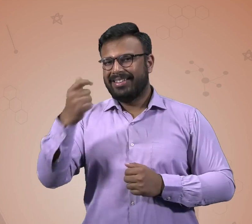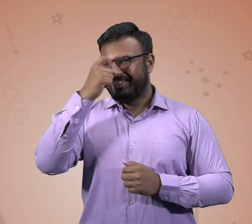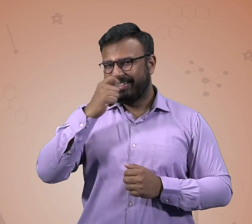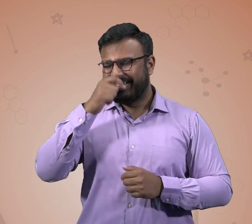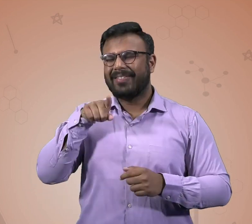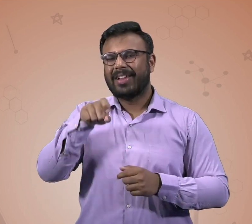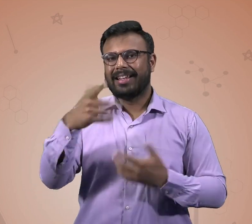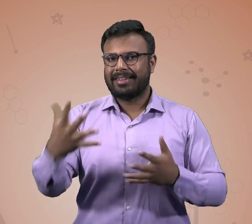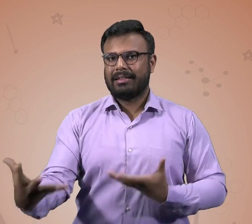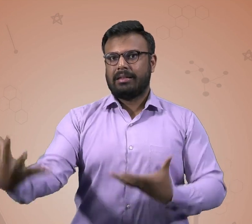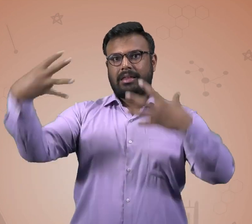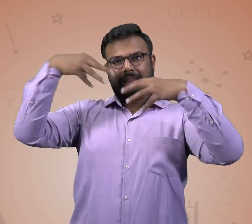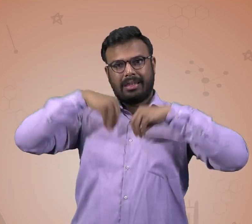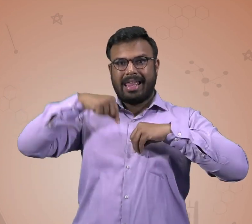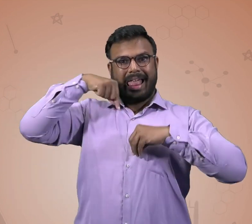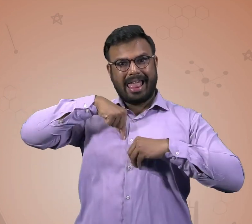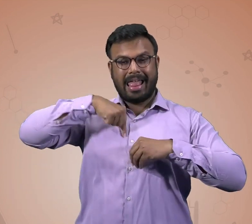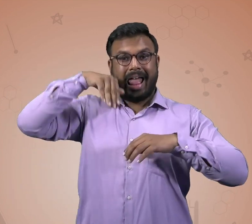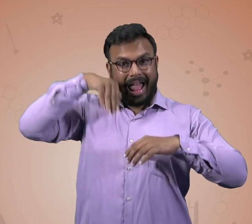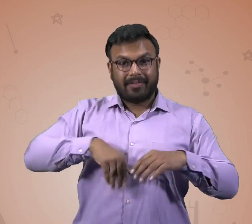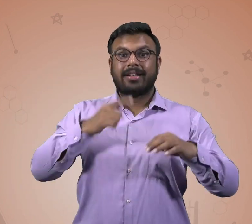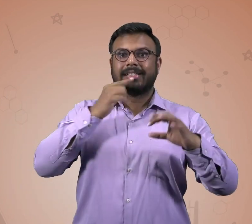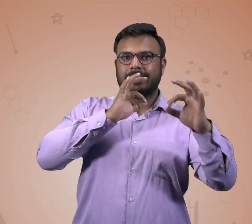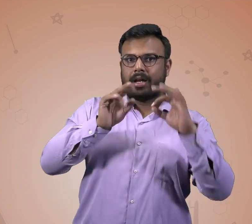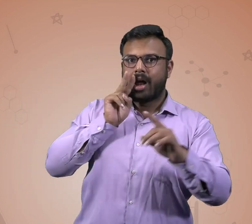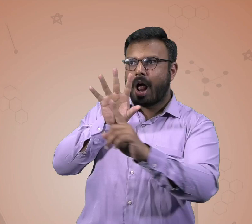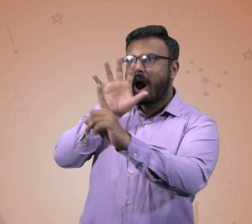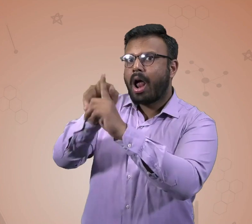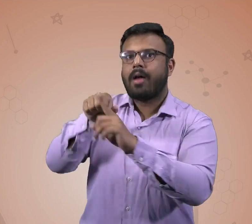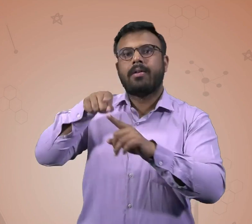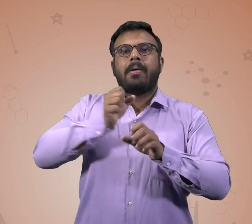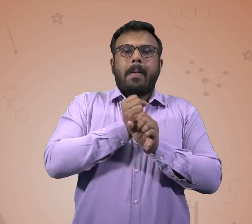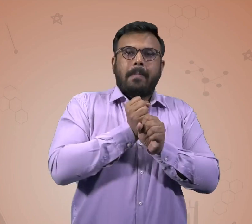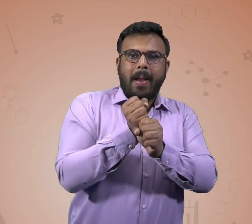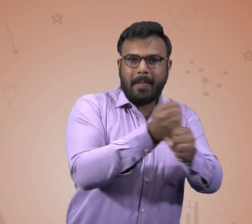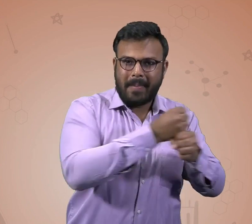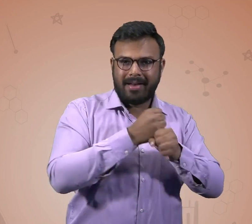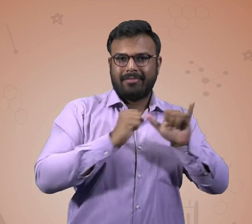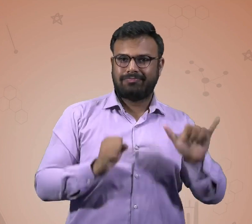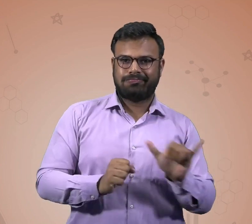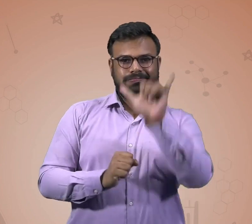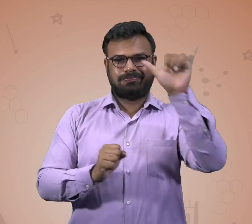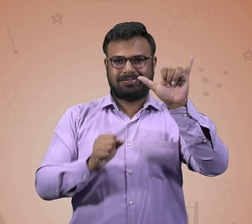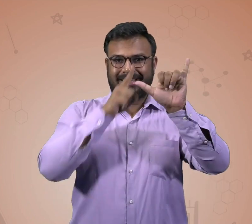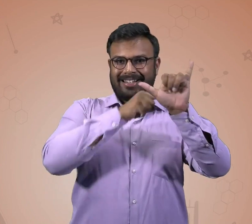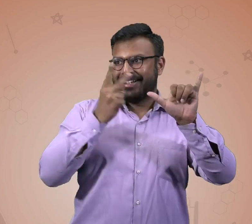get a cold or a fever, our immune system will quickly detect the antigen on